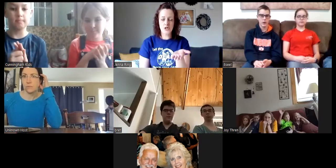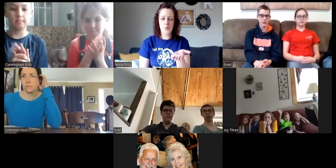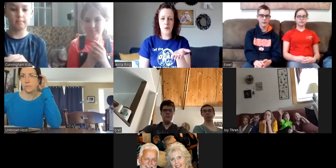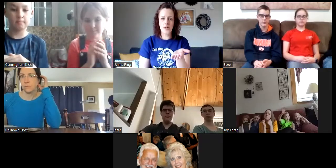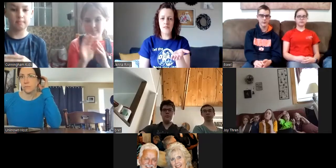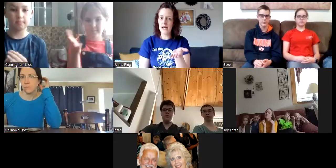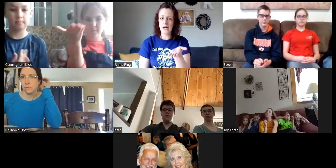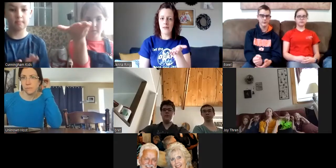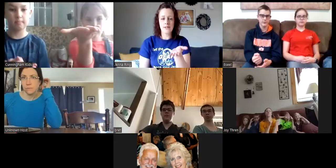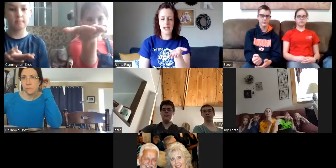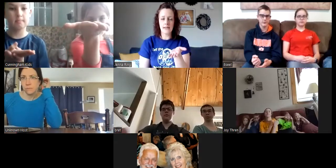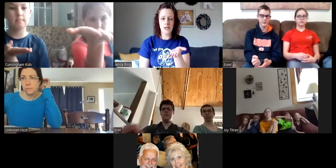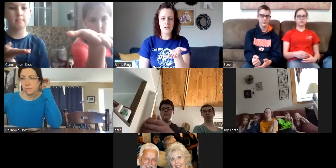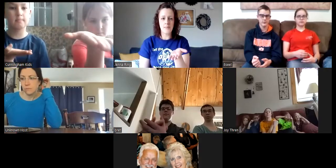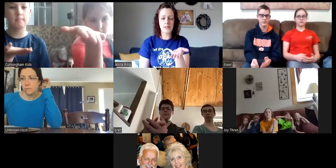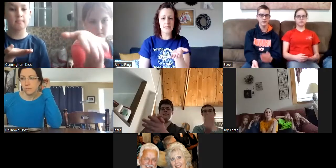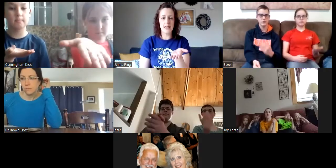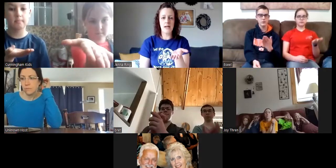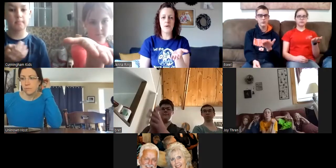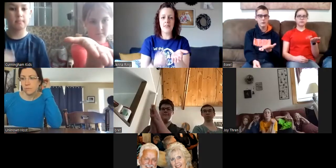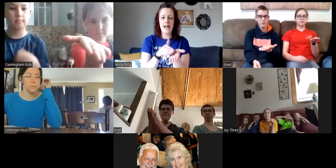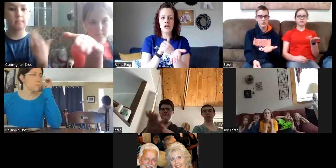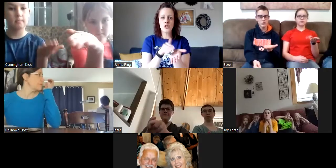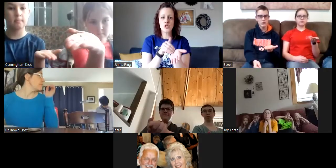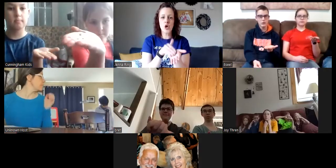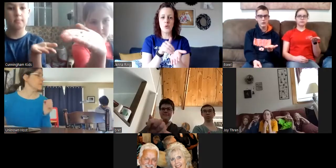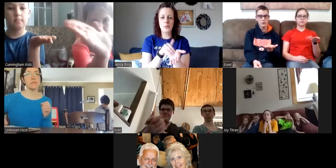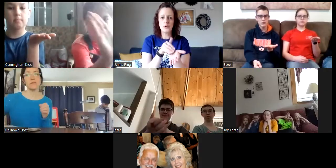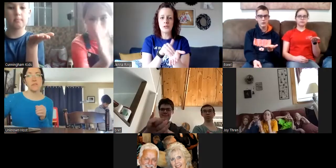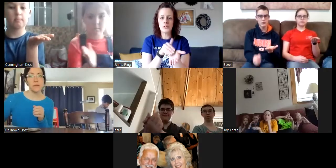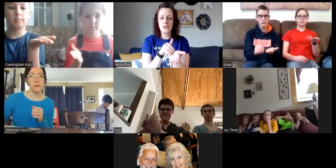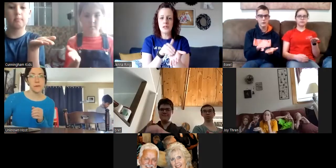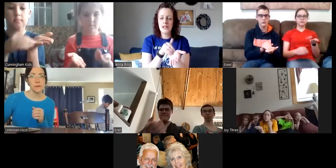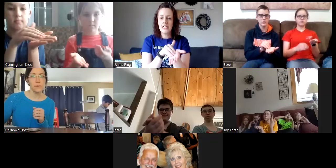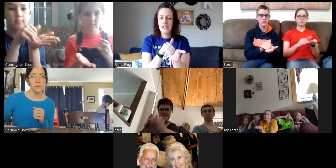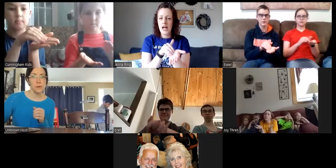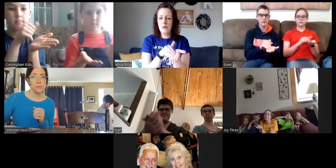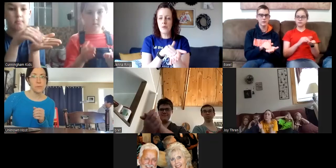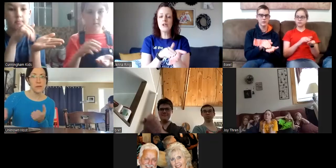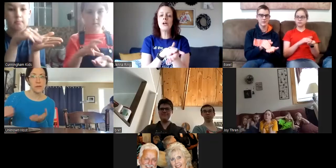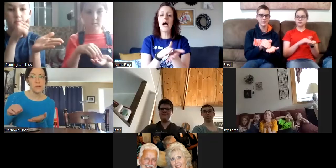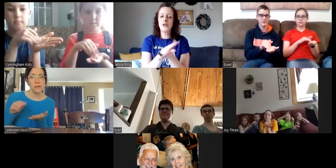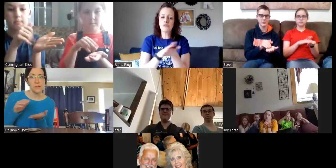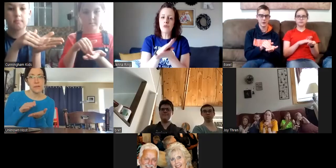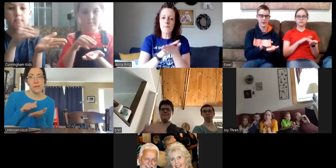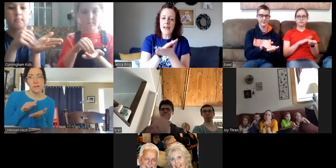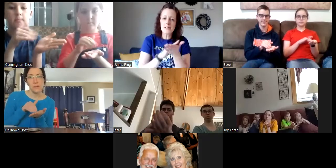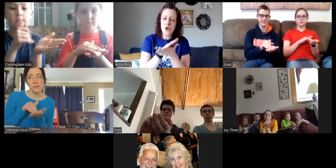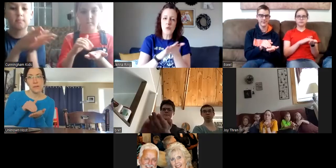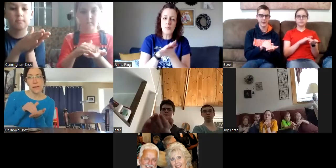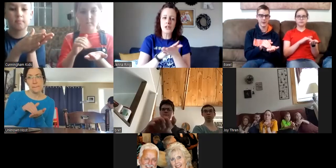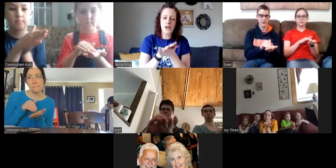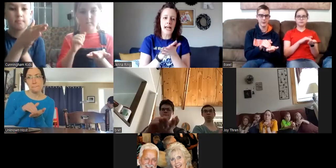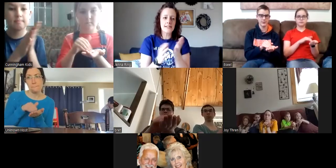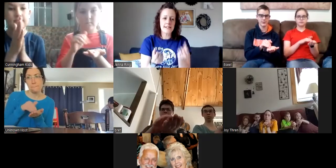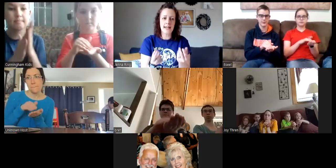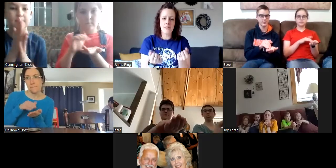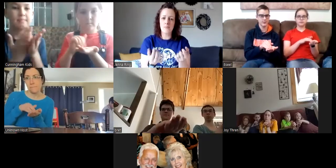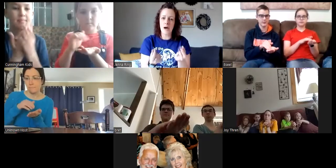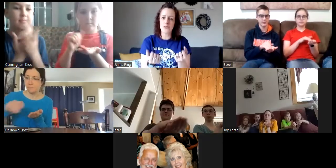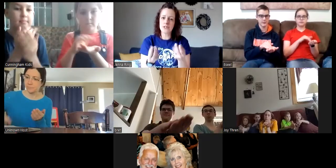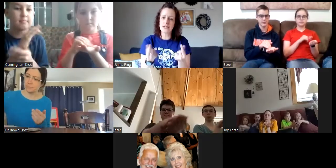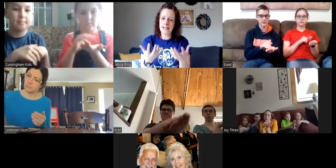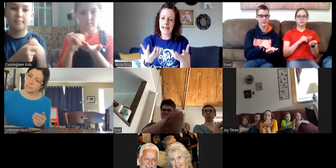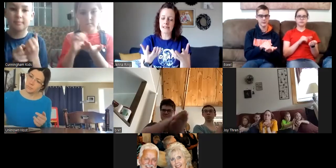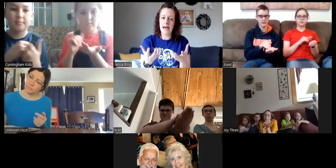This is your supportive hand, not this hand that you typically sign with, soap. And what, you know how you rub the soap in your hands to